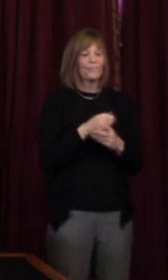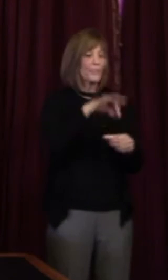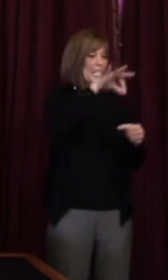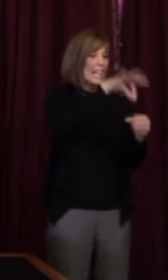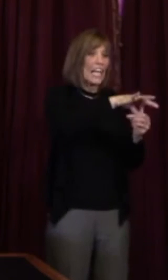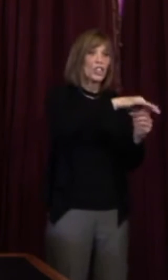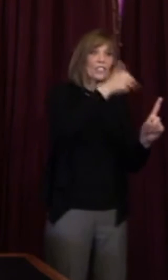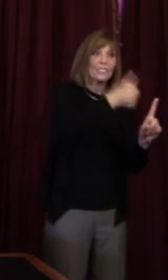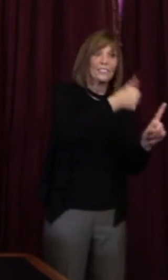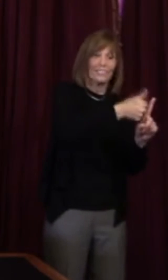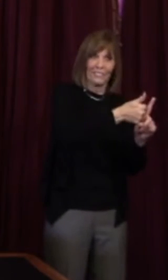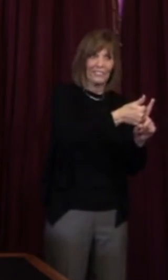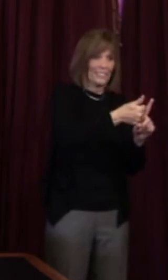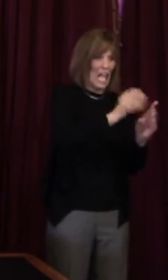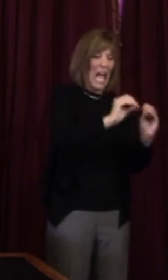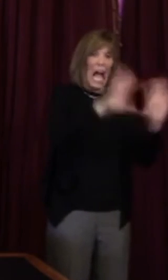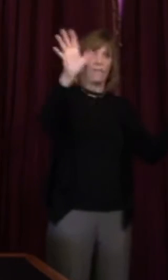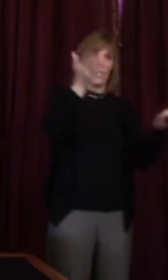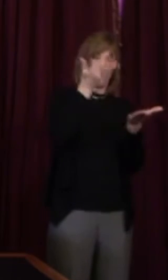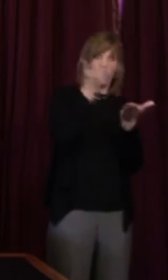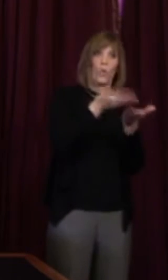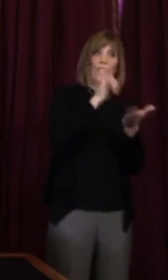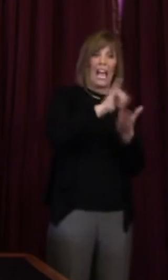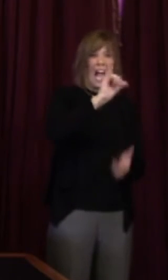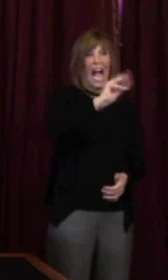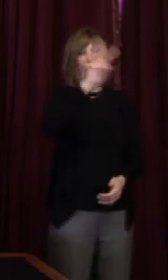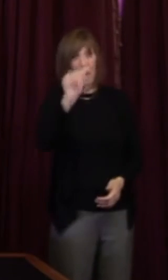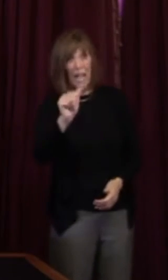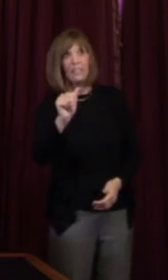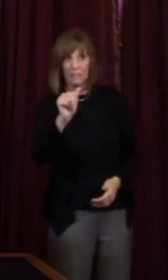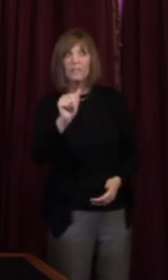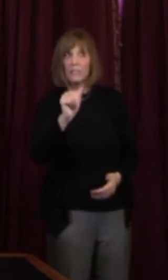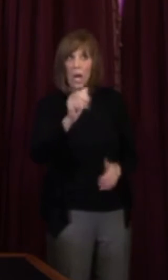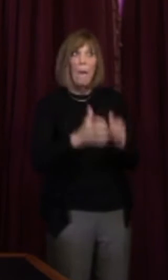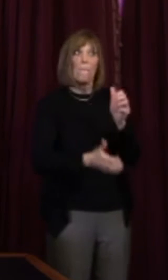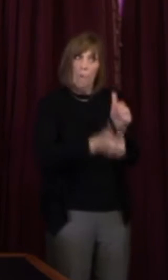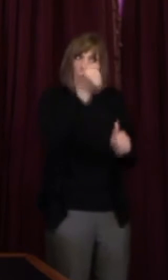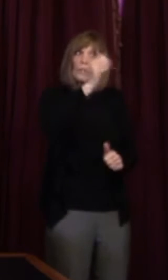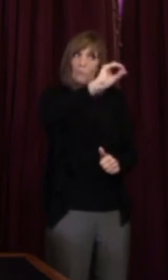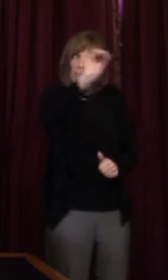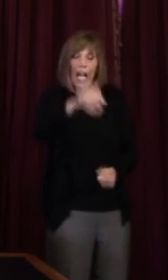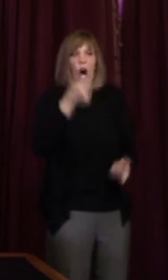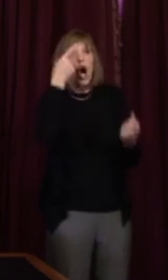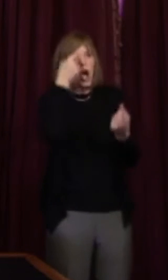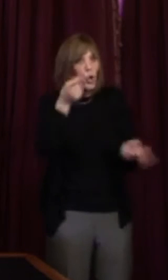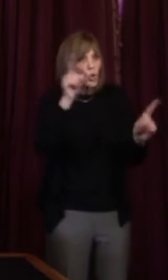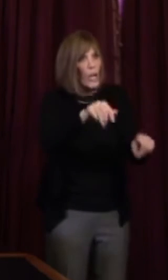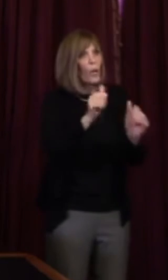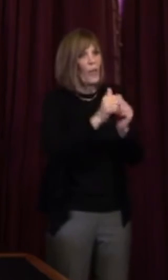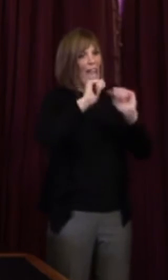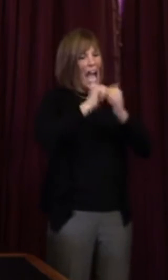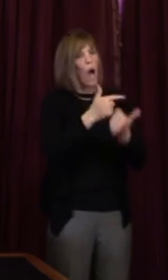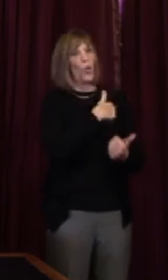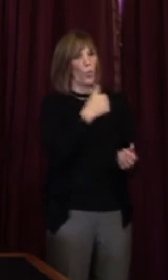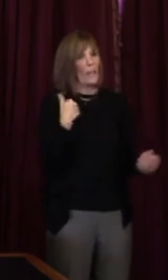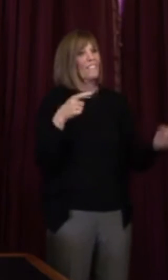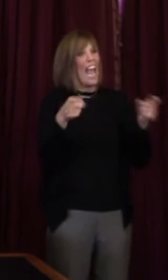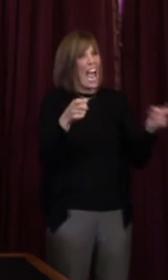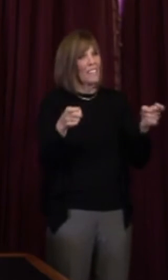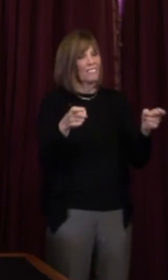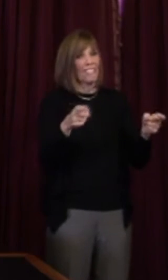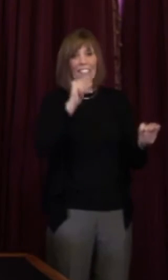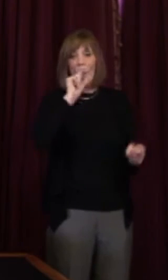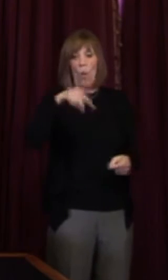election reflects that Iowans somewhat agree with how we have handled not